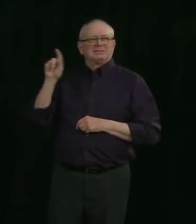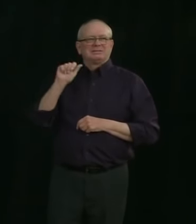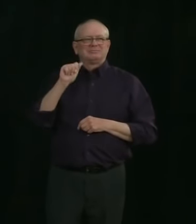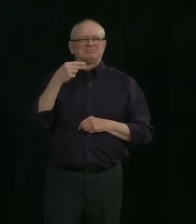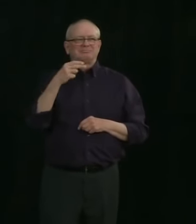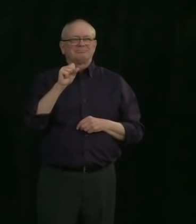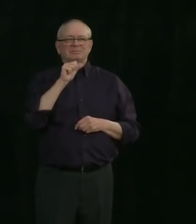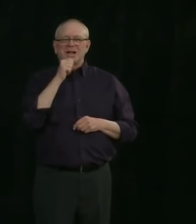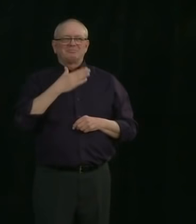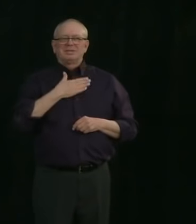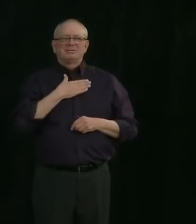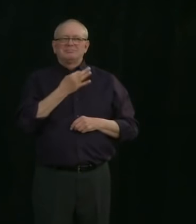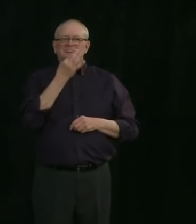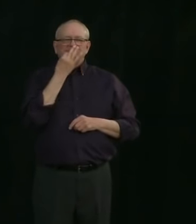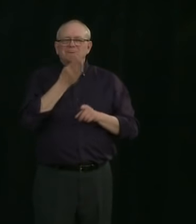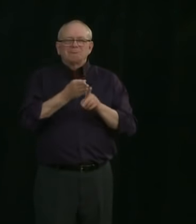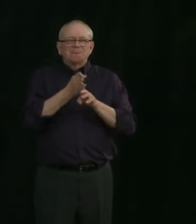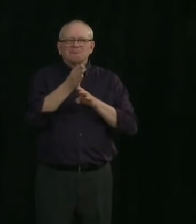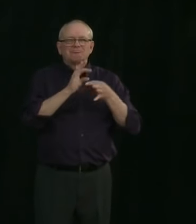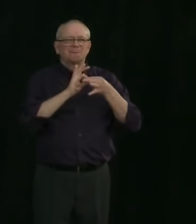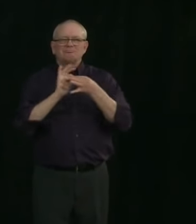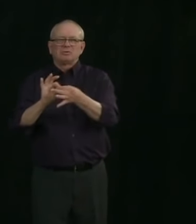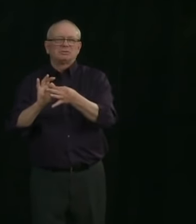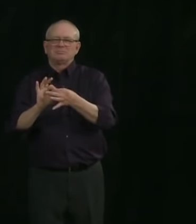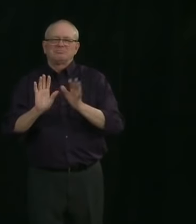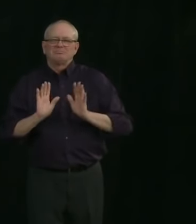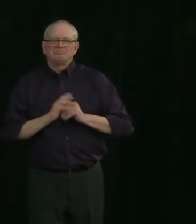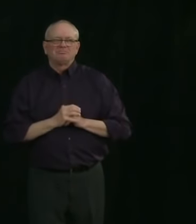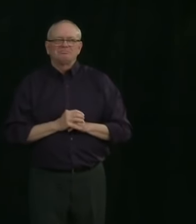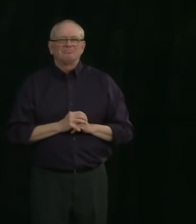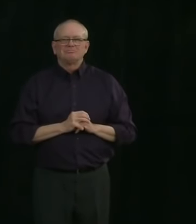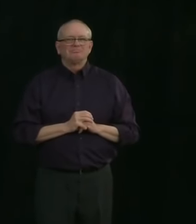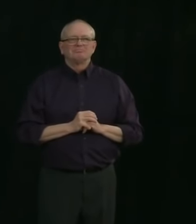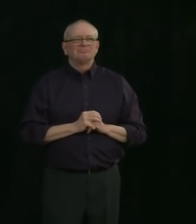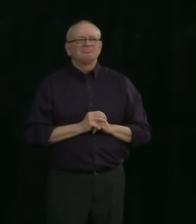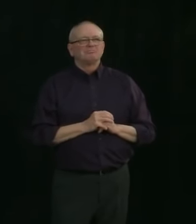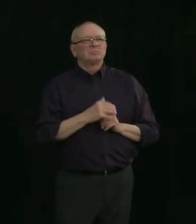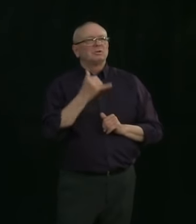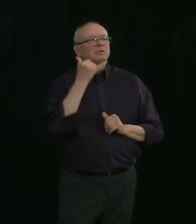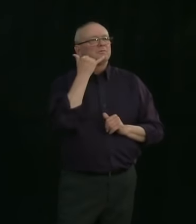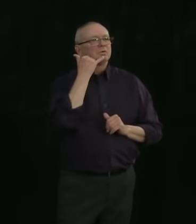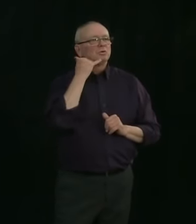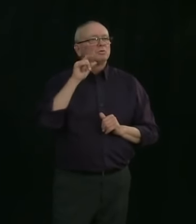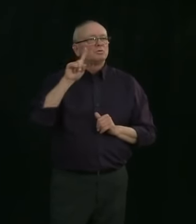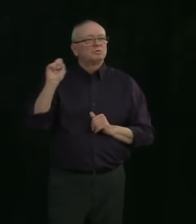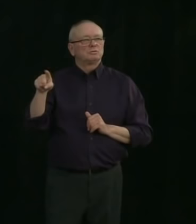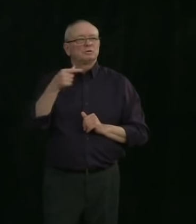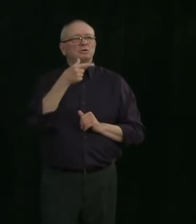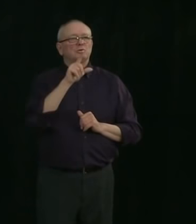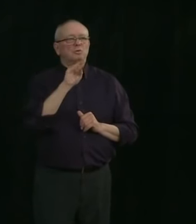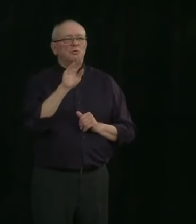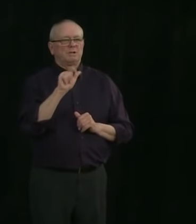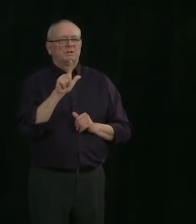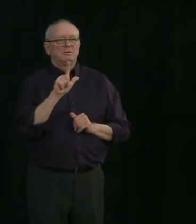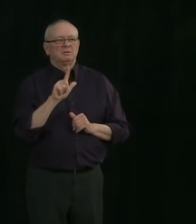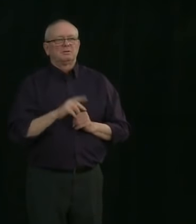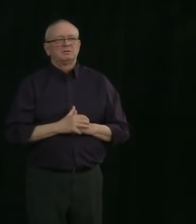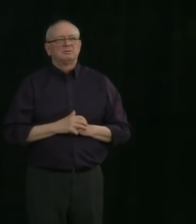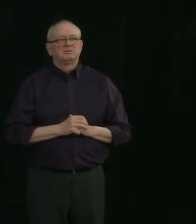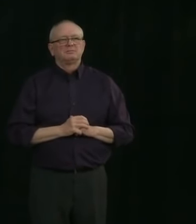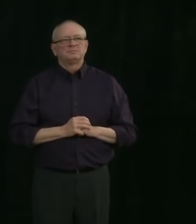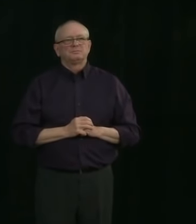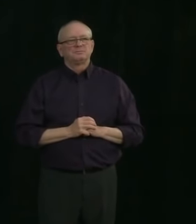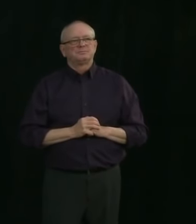please? Next question is Michael King with Global News. Go ahead, Michael. Hi there, Dr. Hinshaw. Wondering if we can get an update on